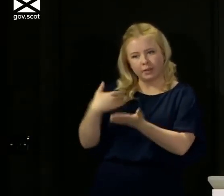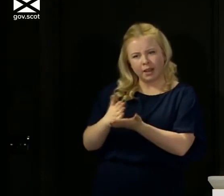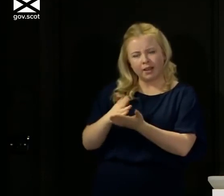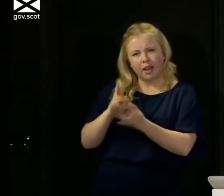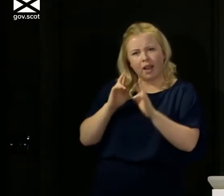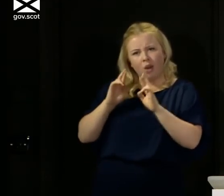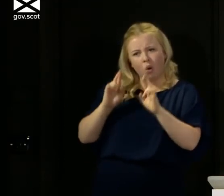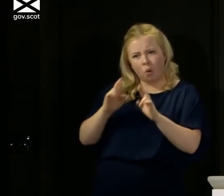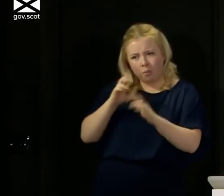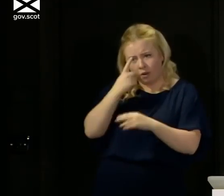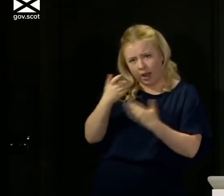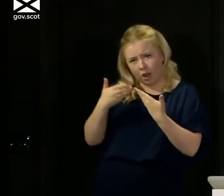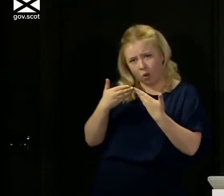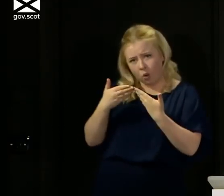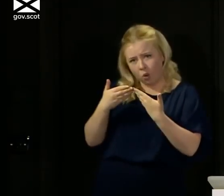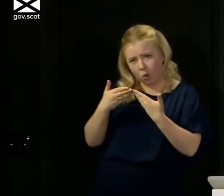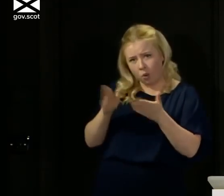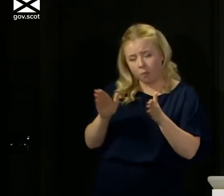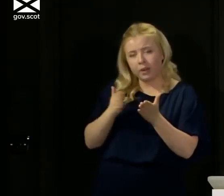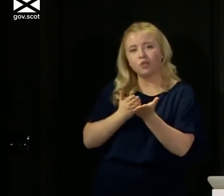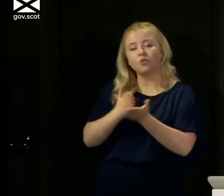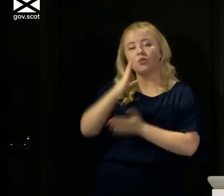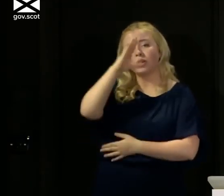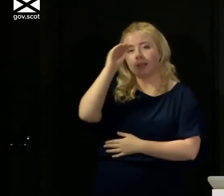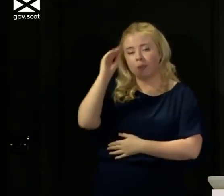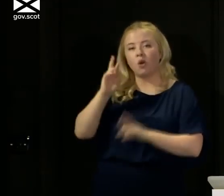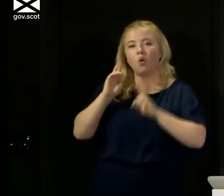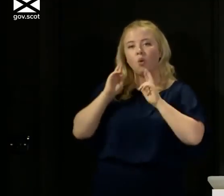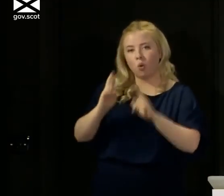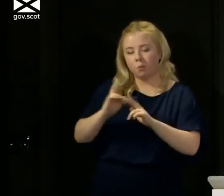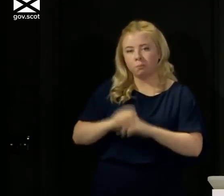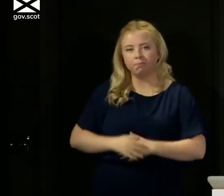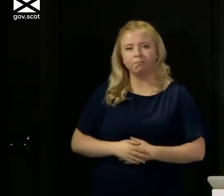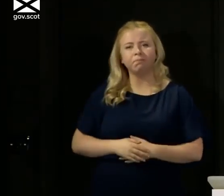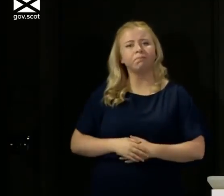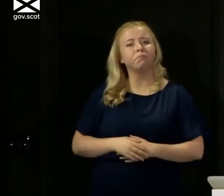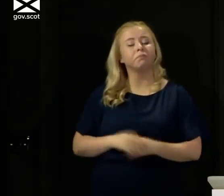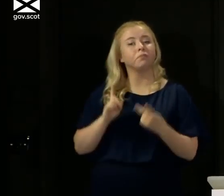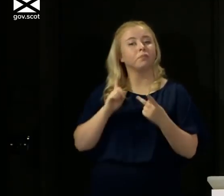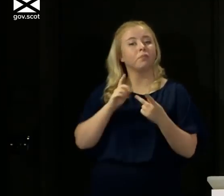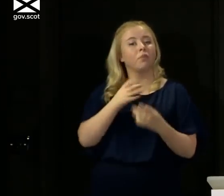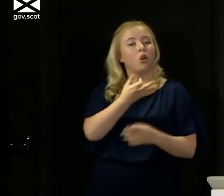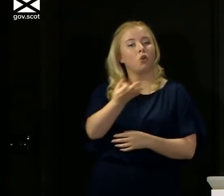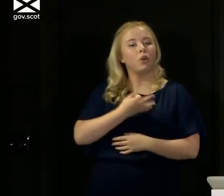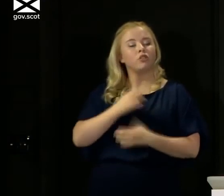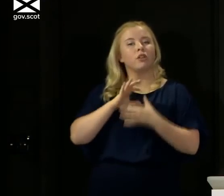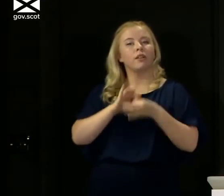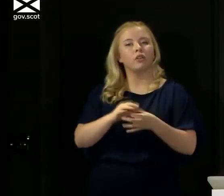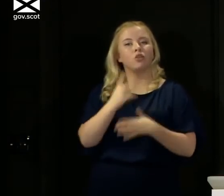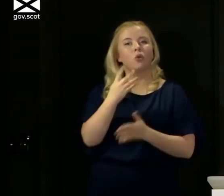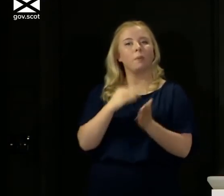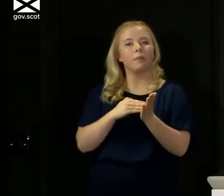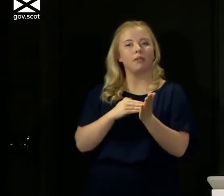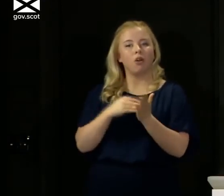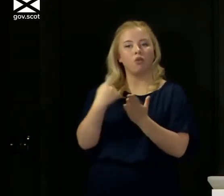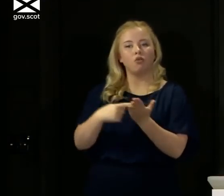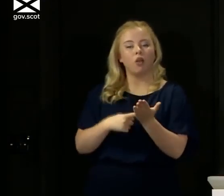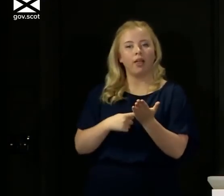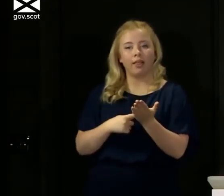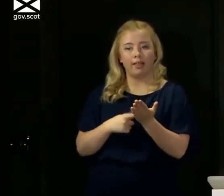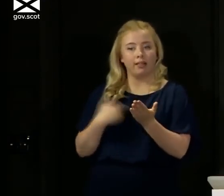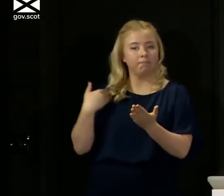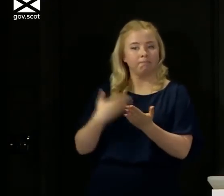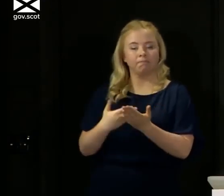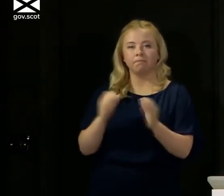reopening at some point over the summer. On the two-metre rule, though, I have had no advice given to me, and